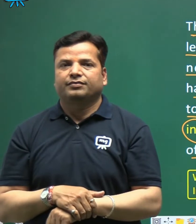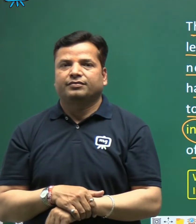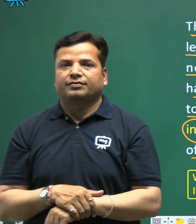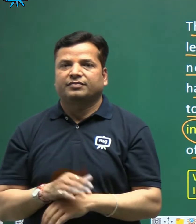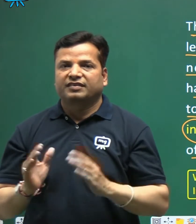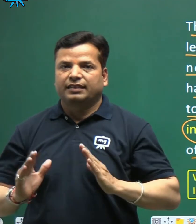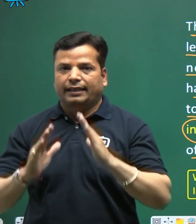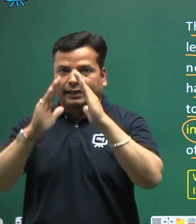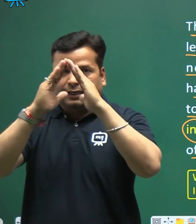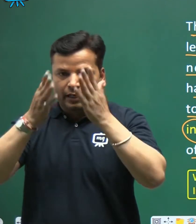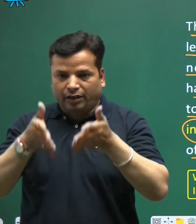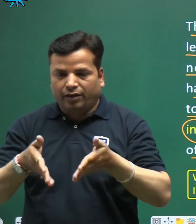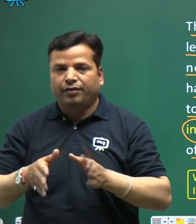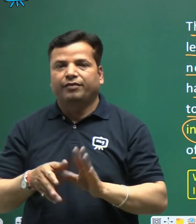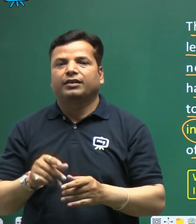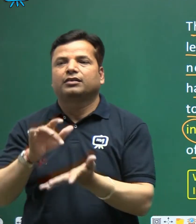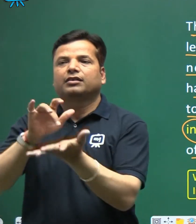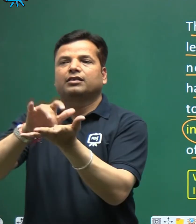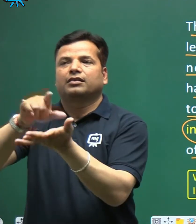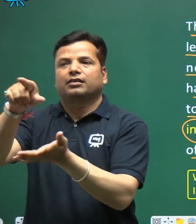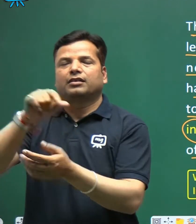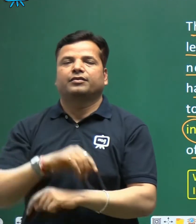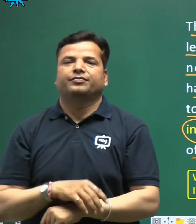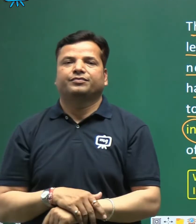living there.